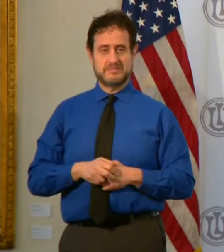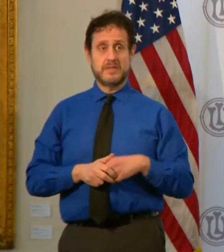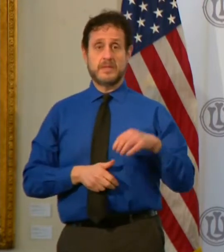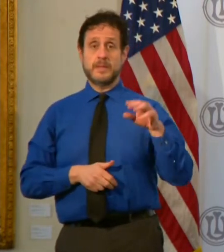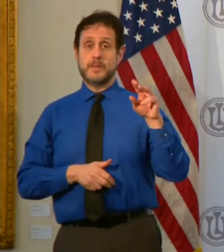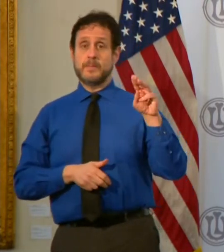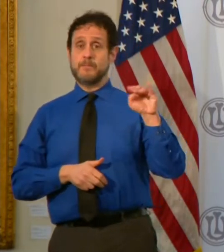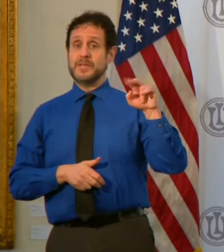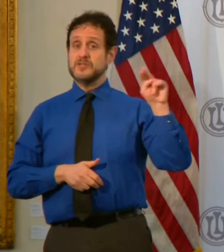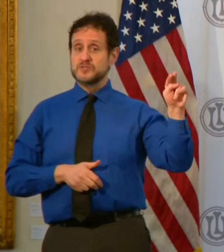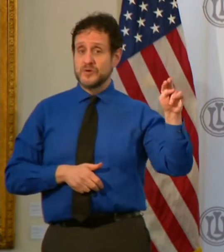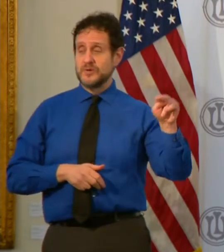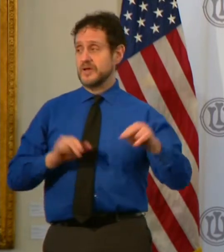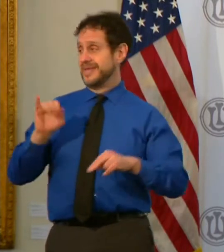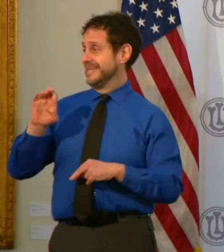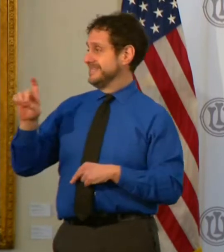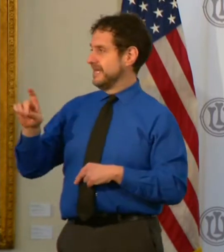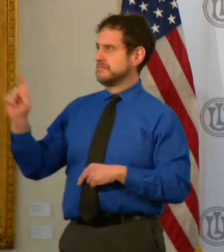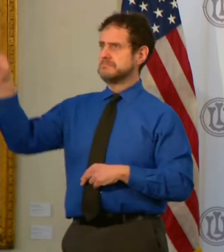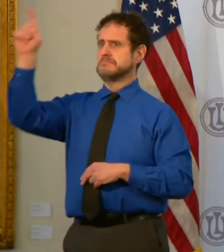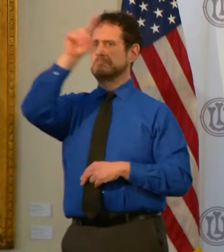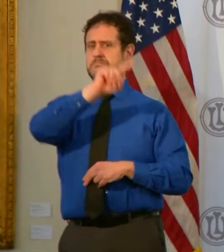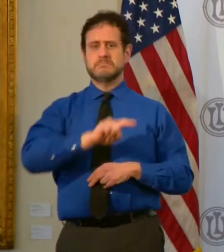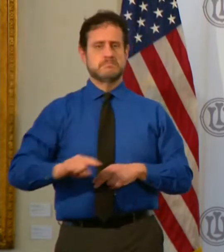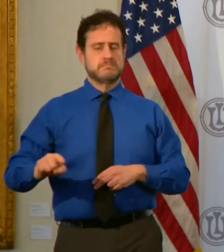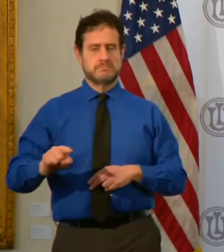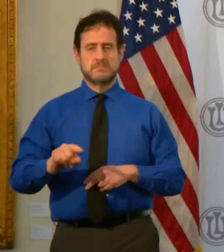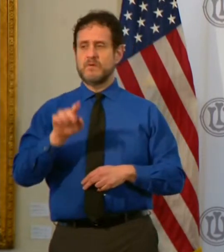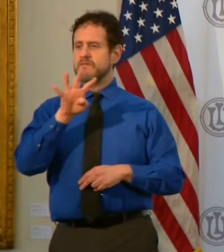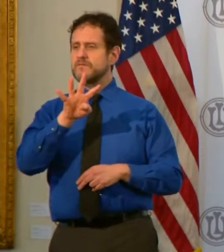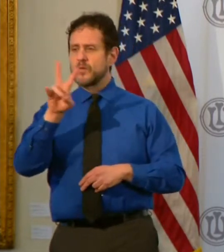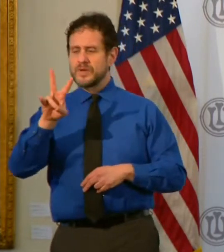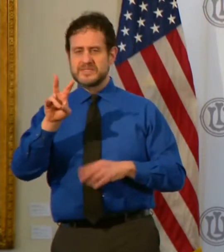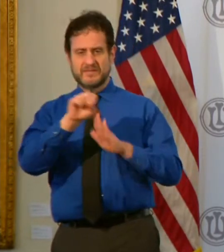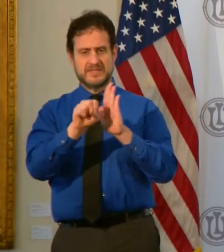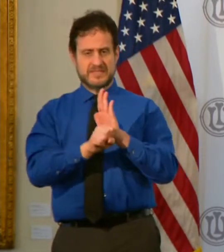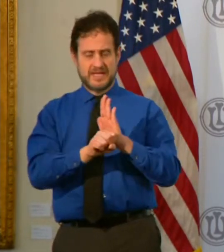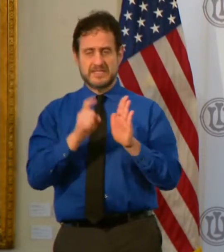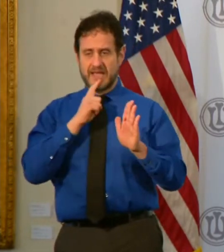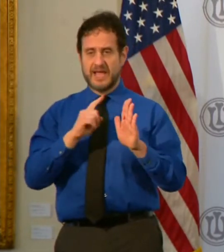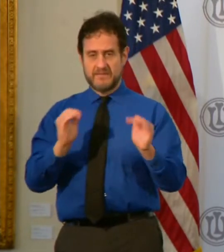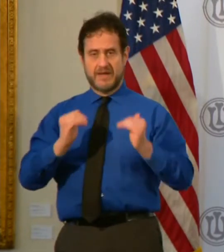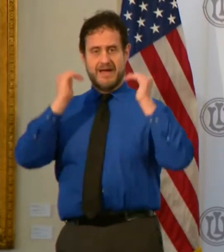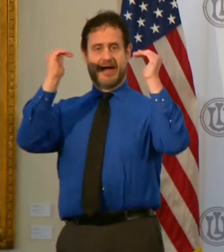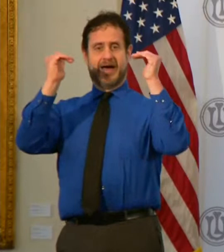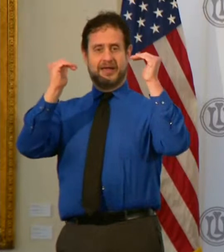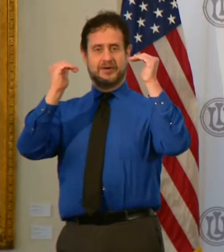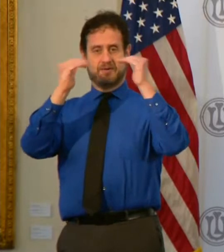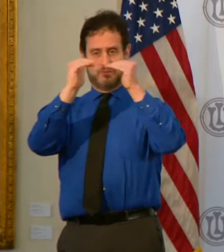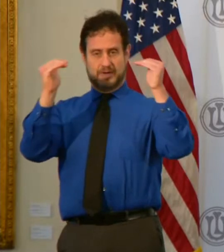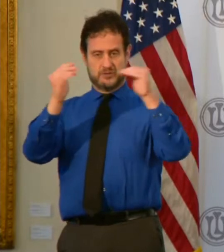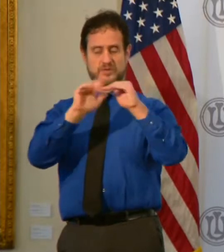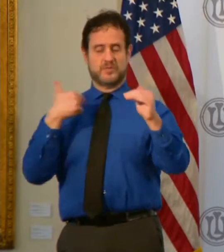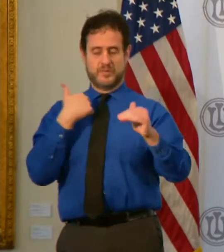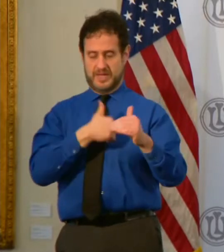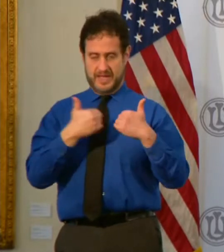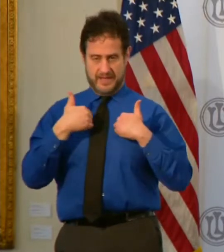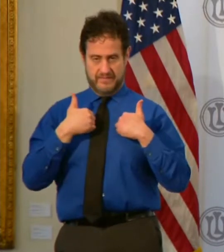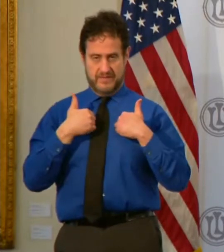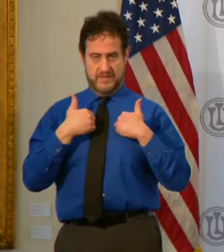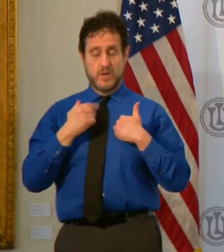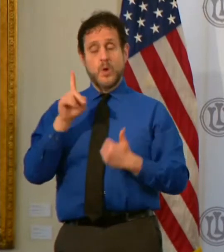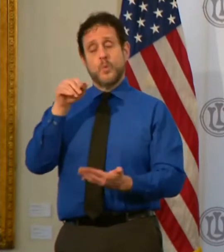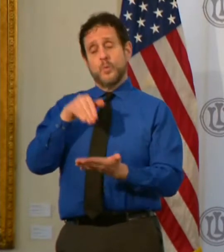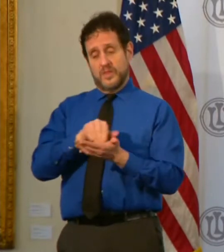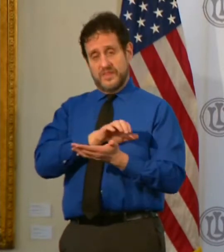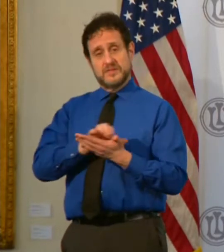Minnesota, Indiana, everywhere around us, 47 states have a higher threshold than we do. $1,000 puts us in line